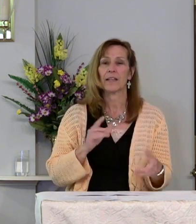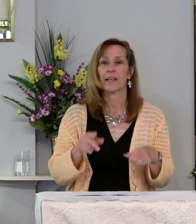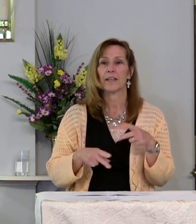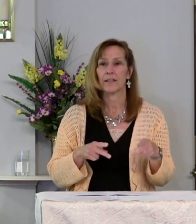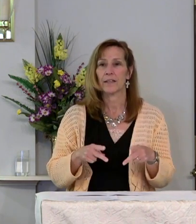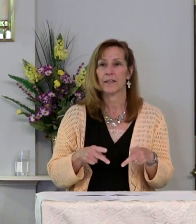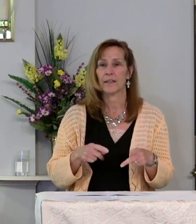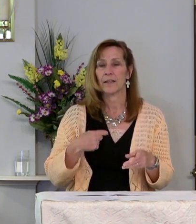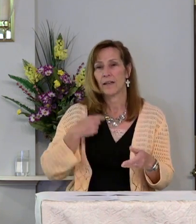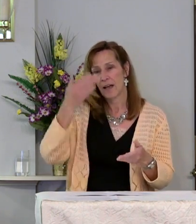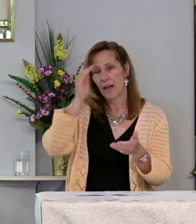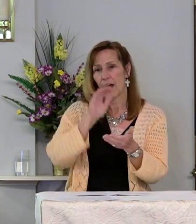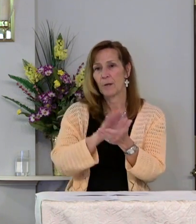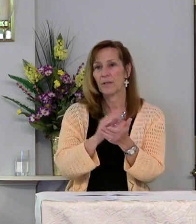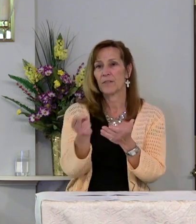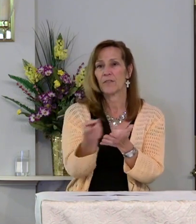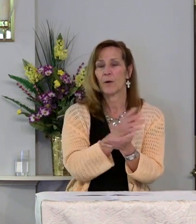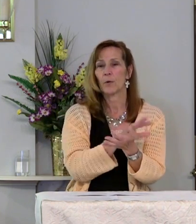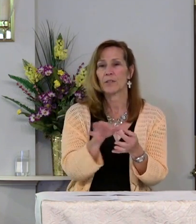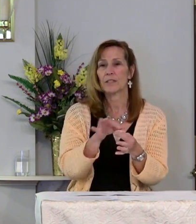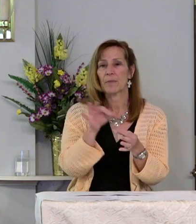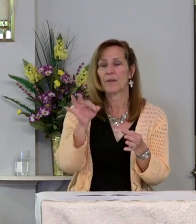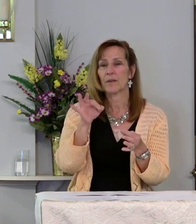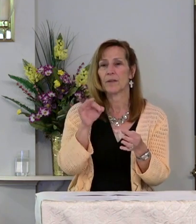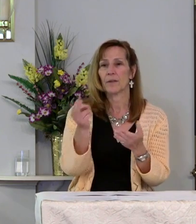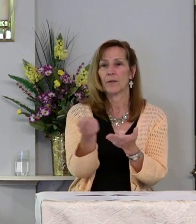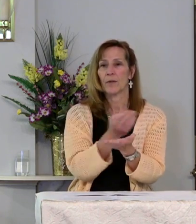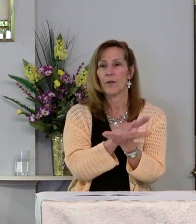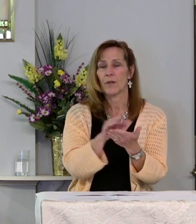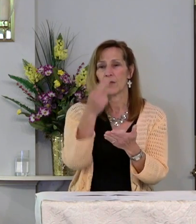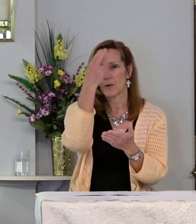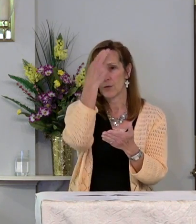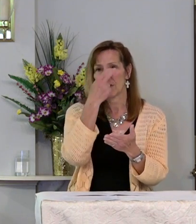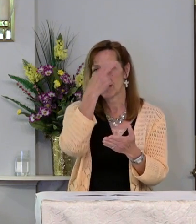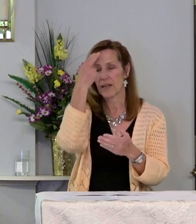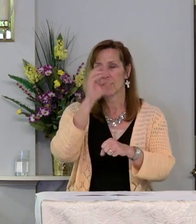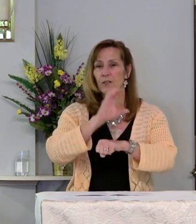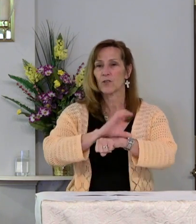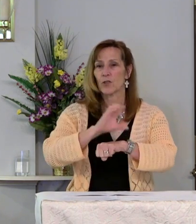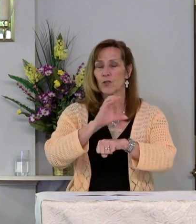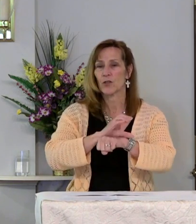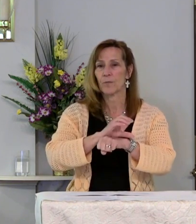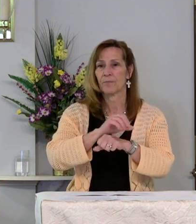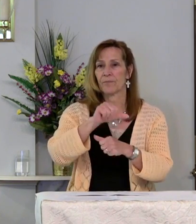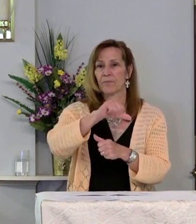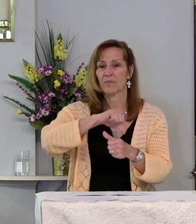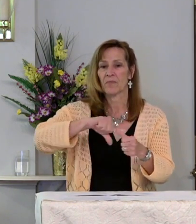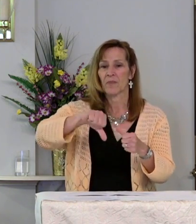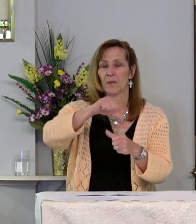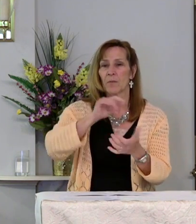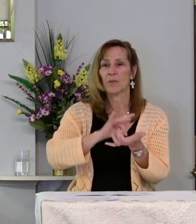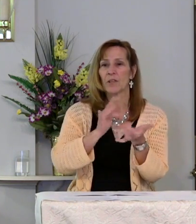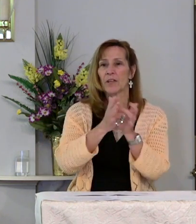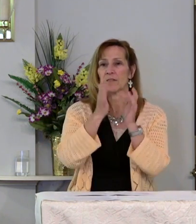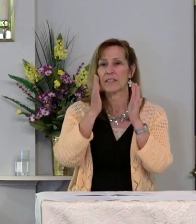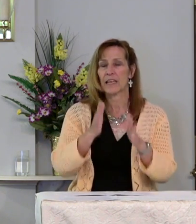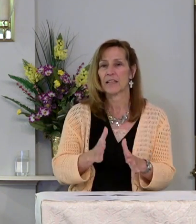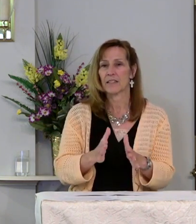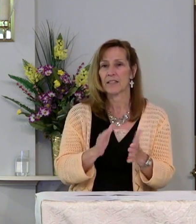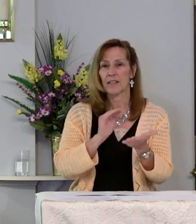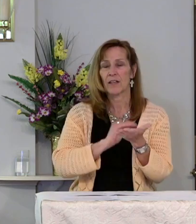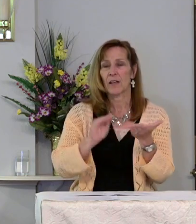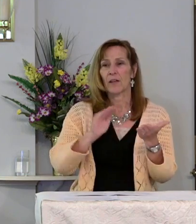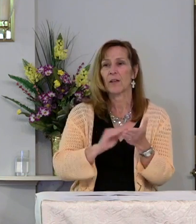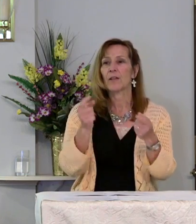dead. I believe in the Holy Spirit, the Holy Catholic Church, the communion of